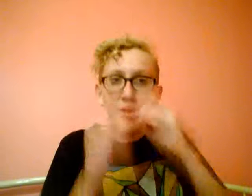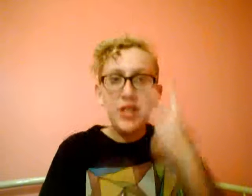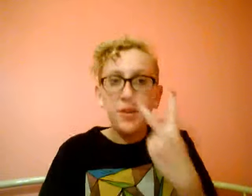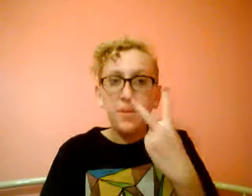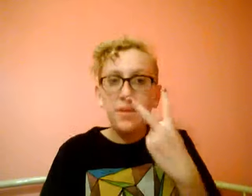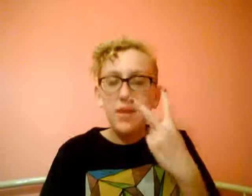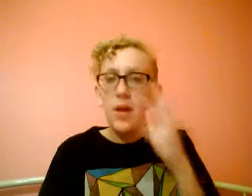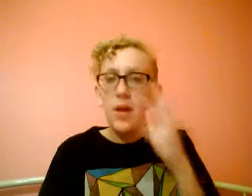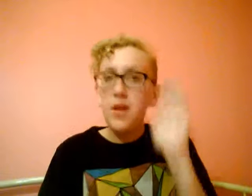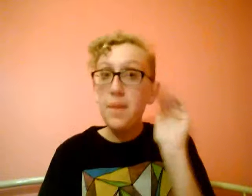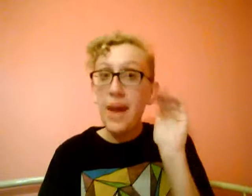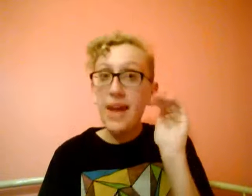two, goodbye.